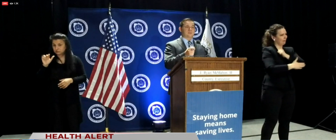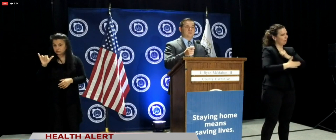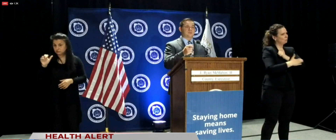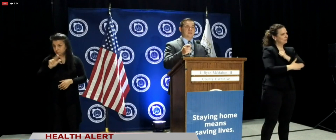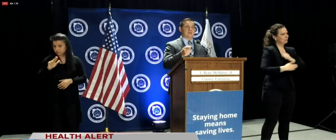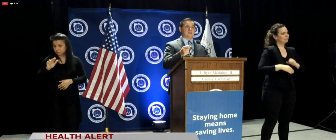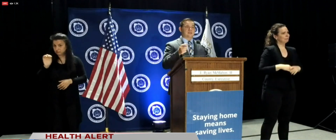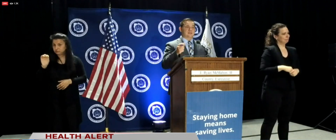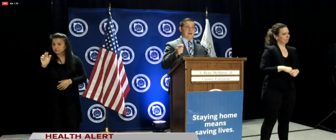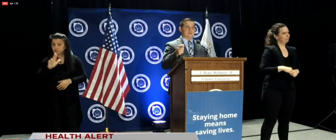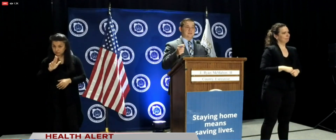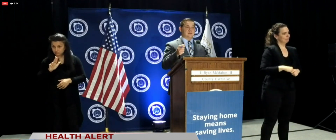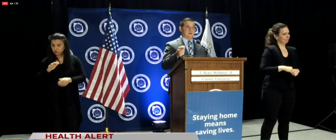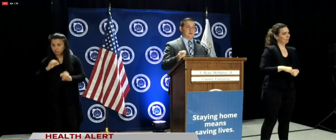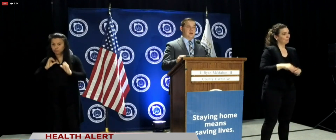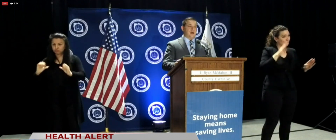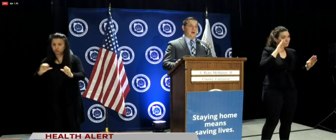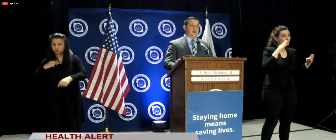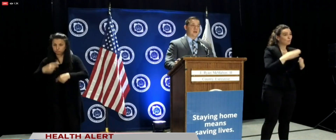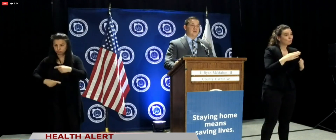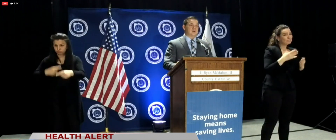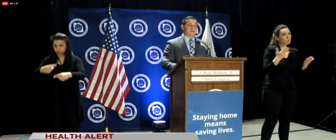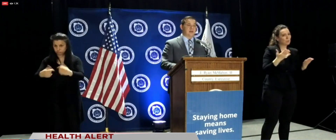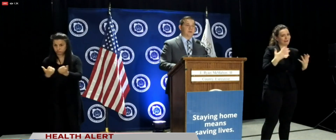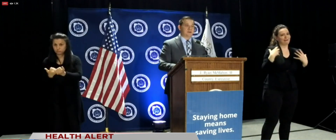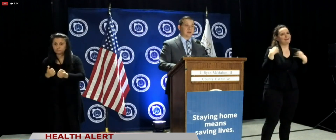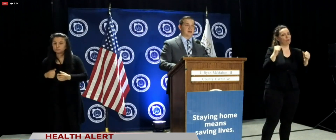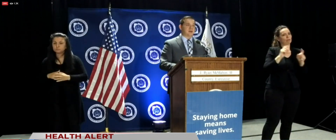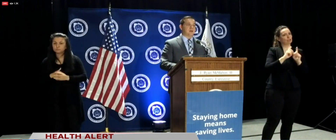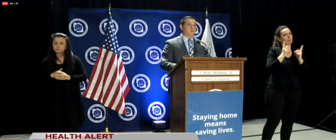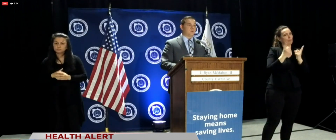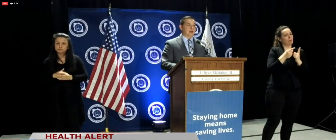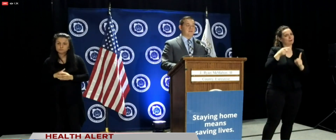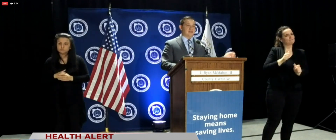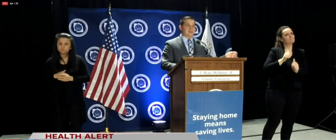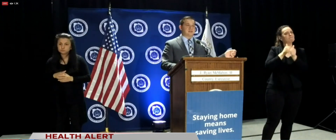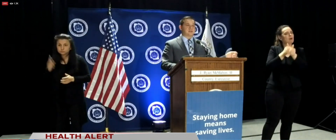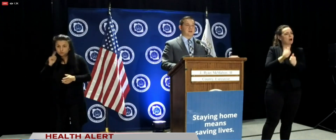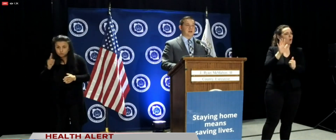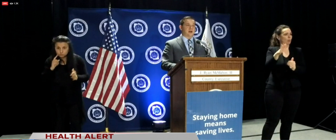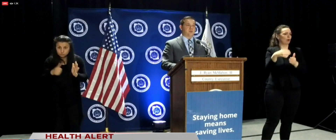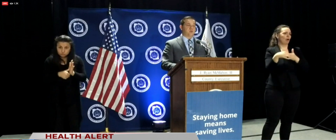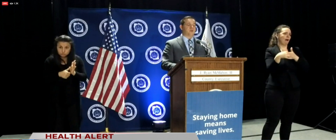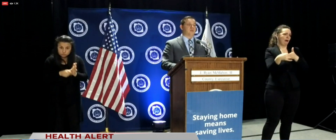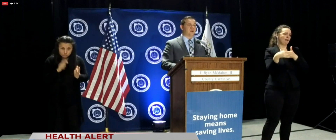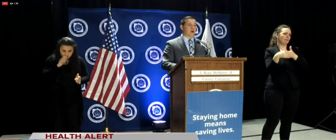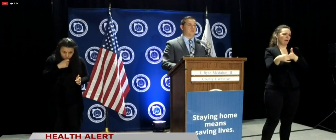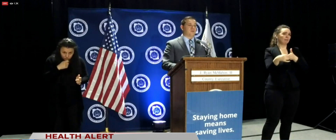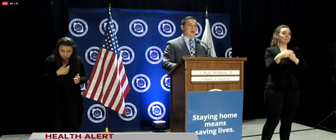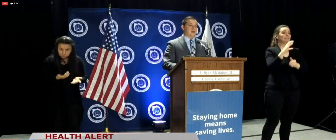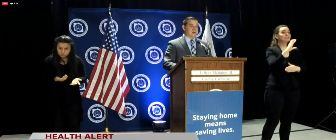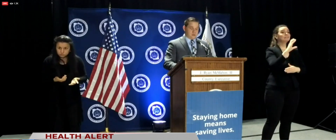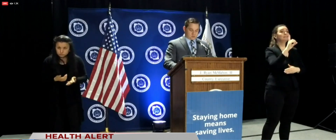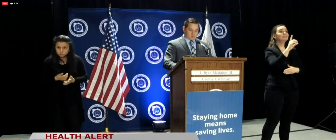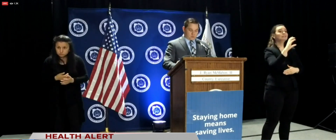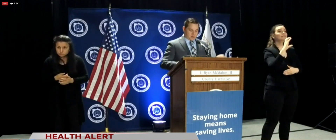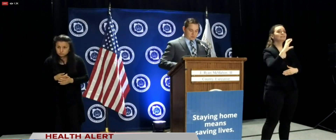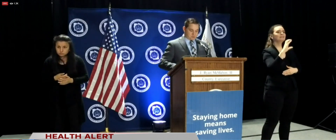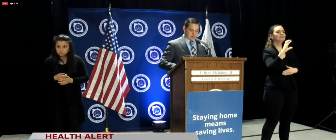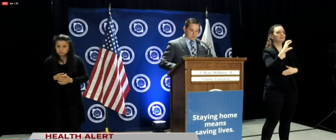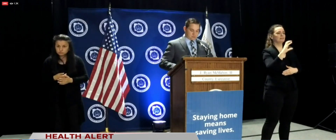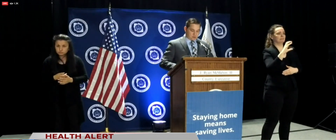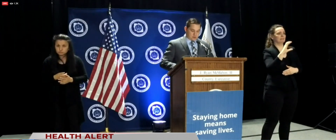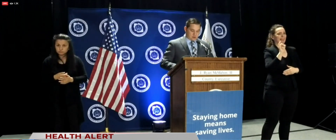with the symptoms that needs the test. And there's not been a day where we haven't had test kits in our county. We've worked very hard for that.